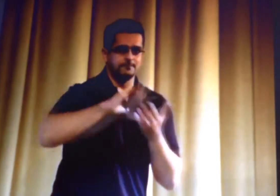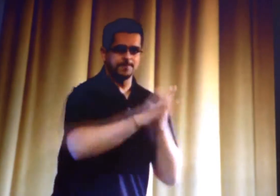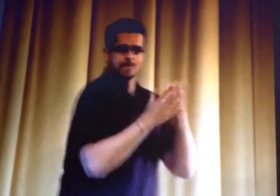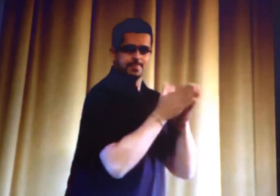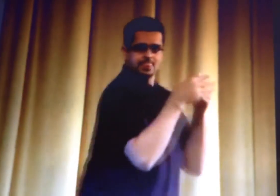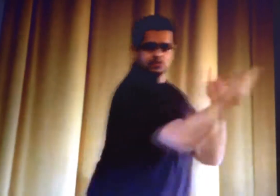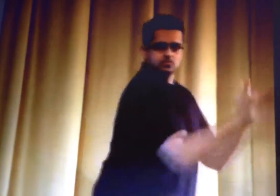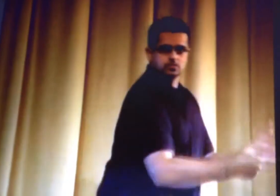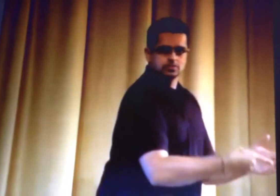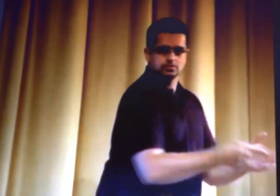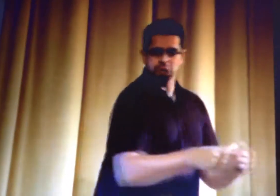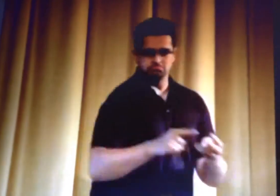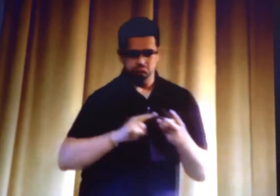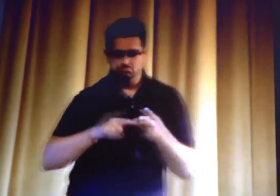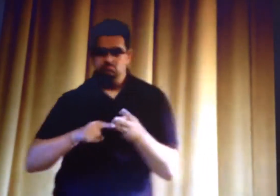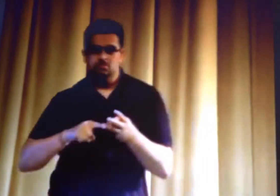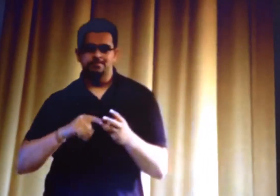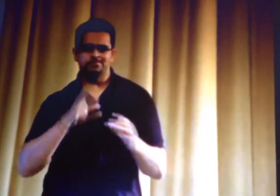They would be supporting us and we would be supporting them.